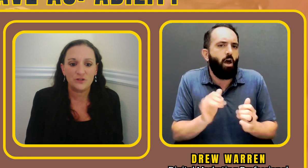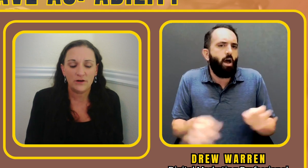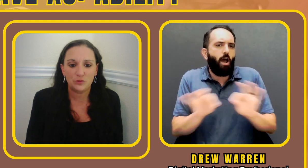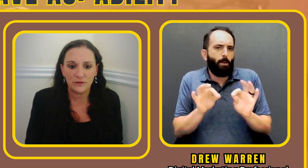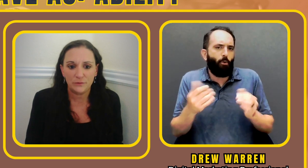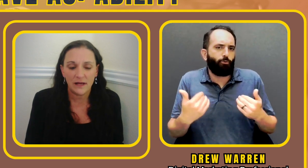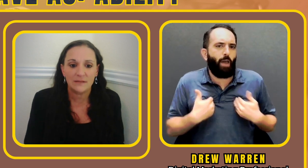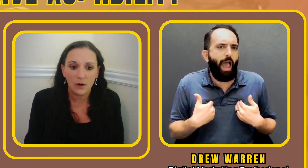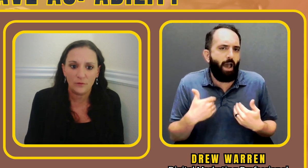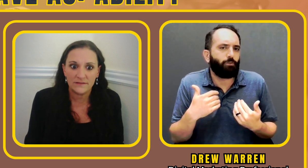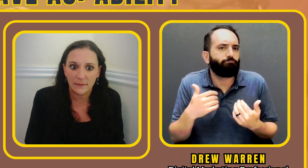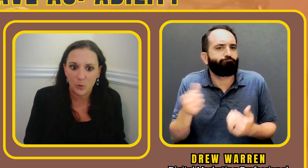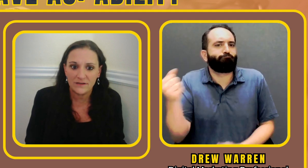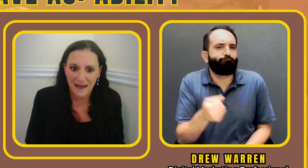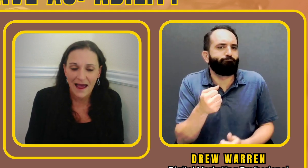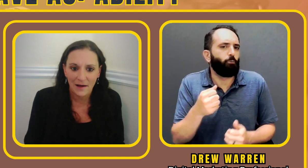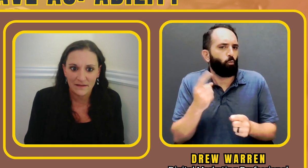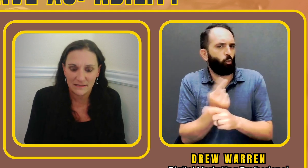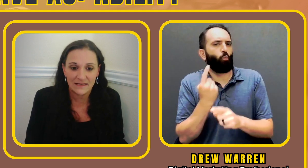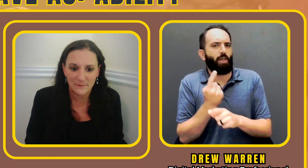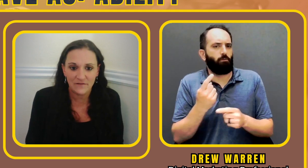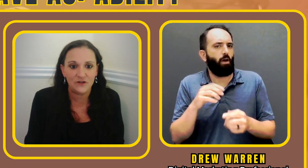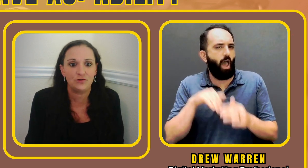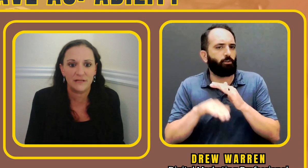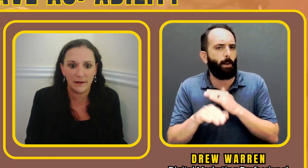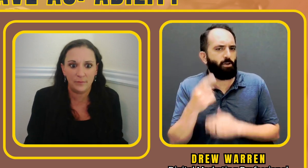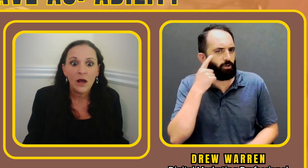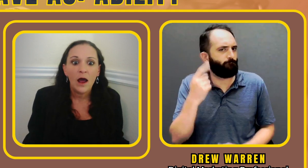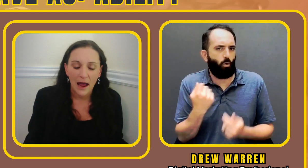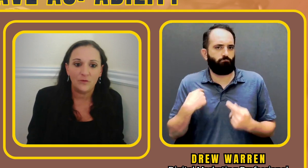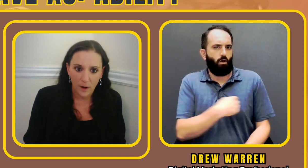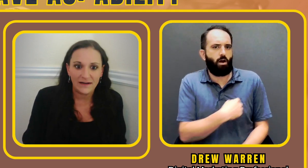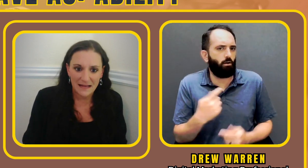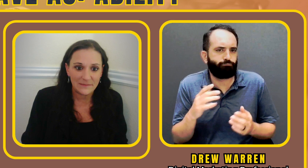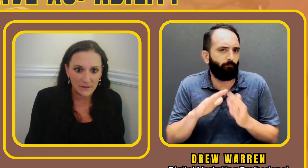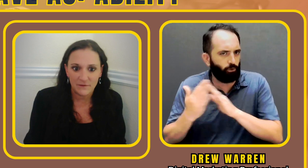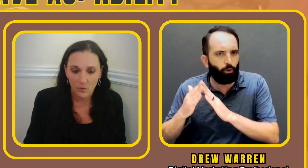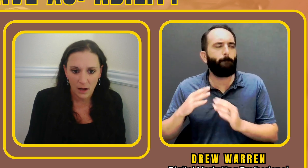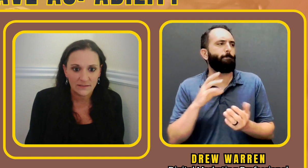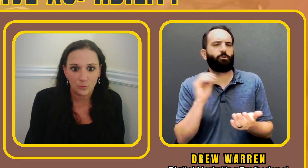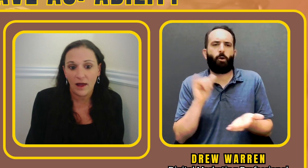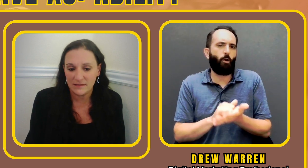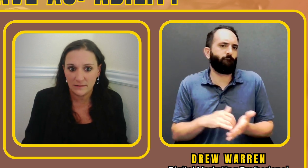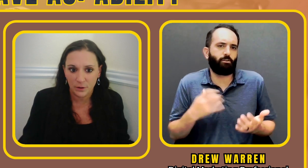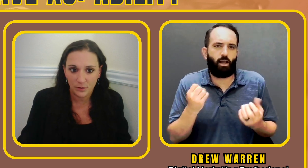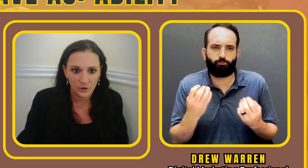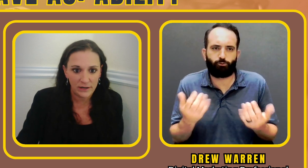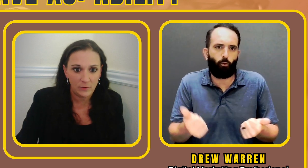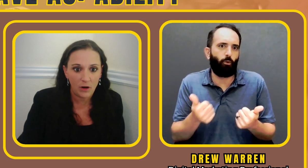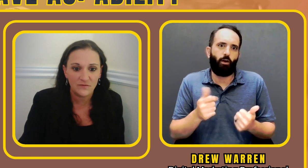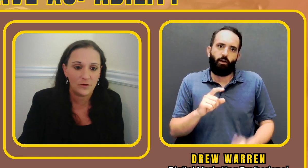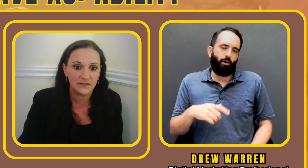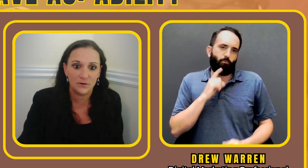Now they're starting to really realize, that's important to have these accessibility features and have the right accessibility for us as the